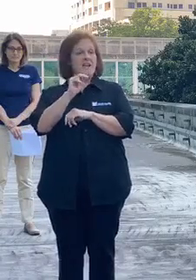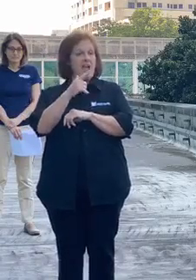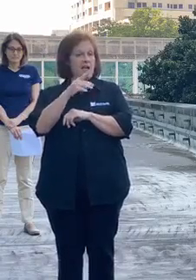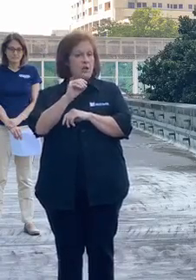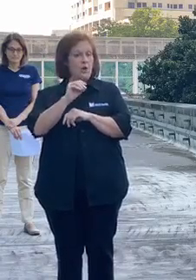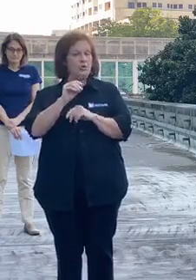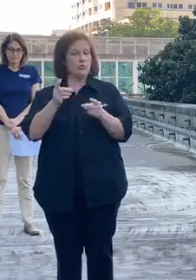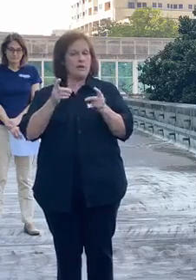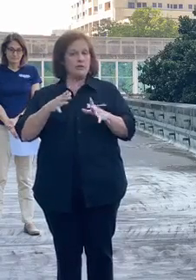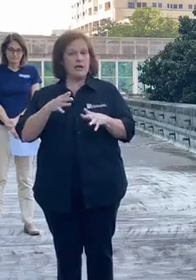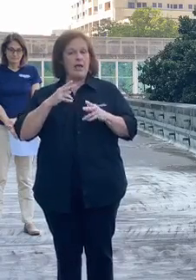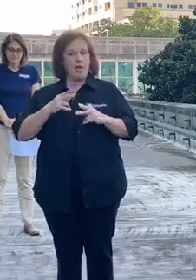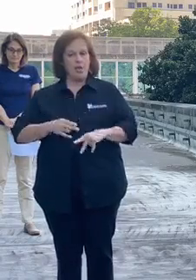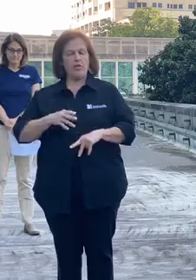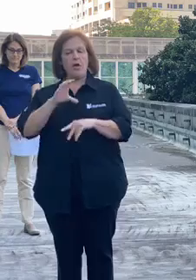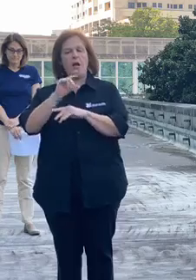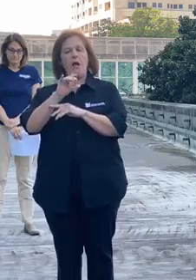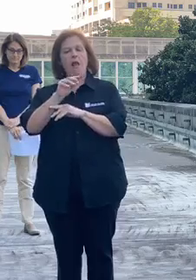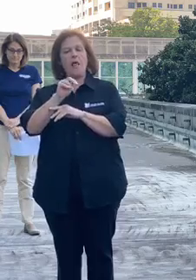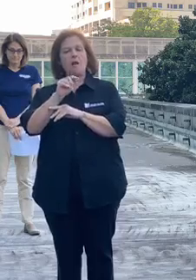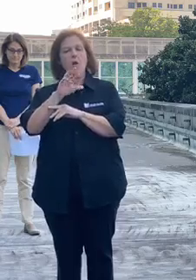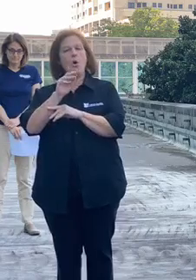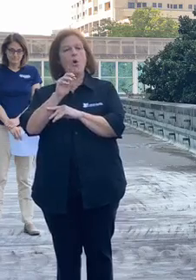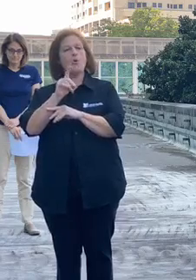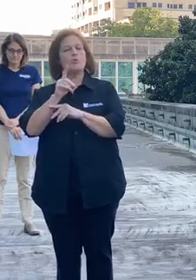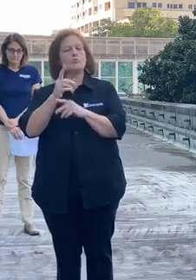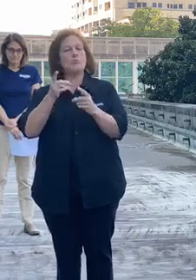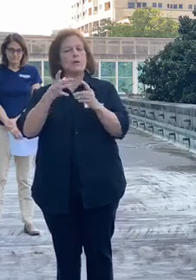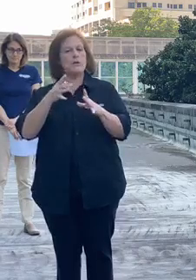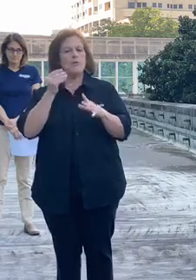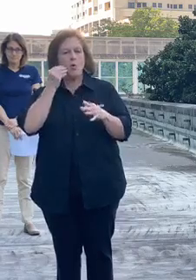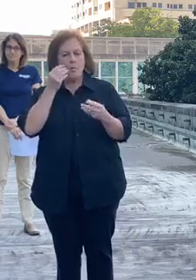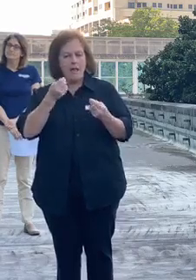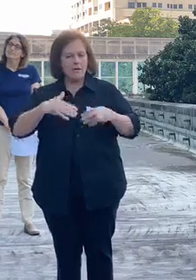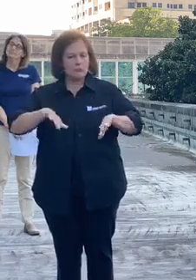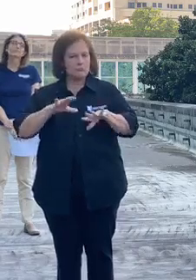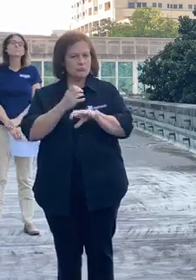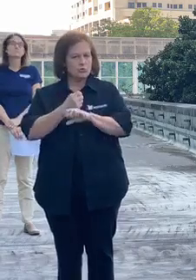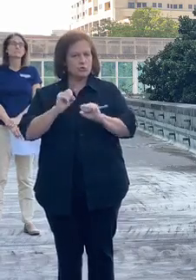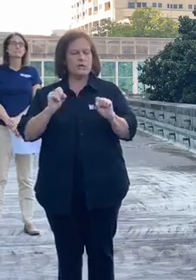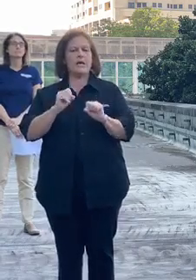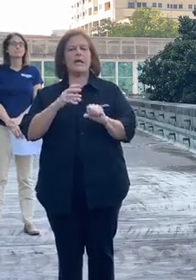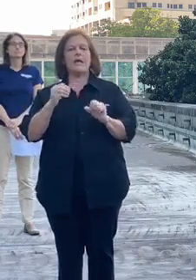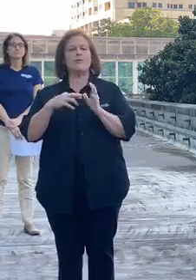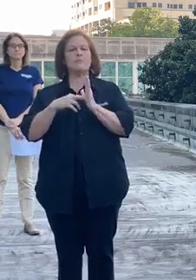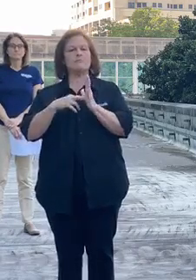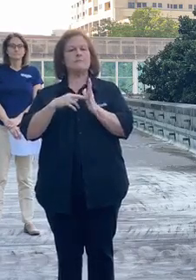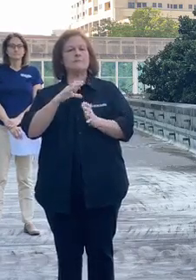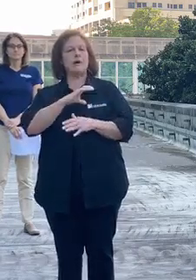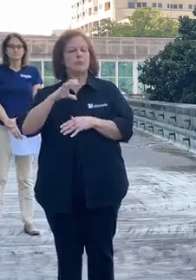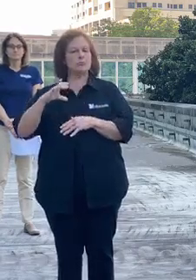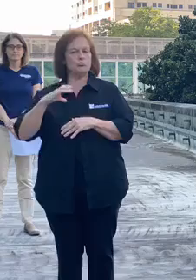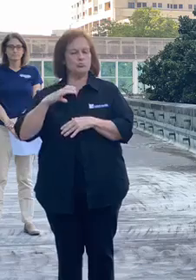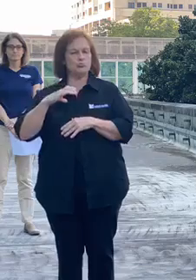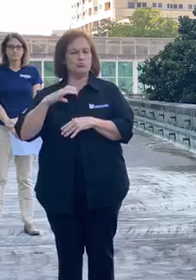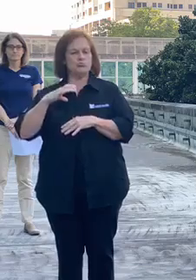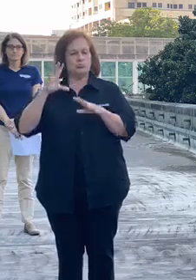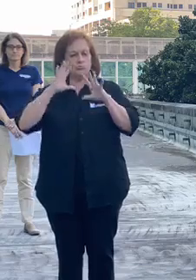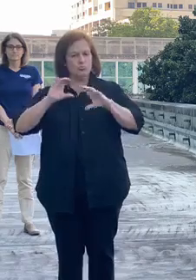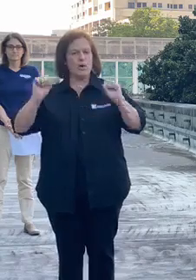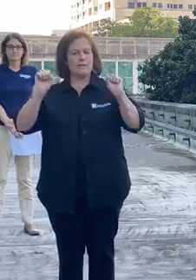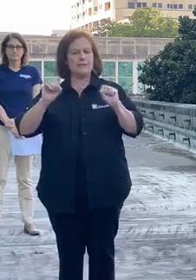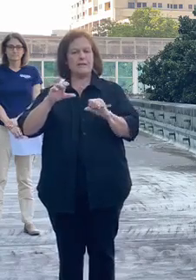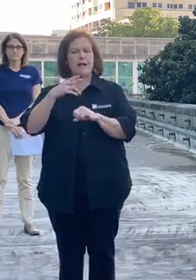Health. We have Colin Arnold, who is our Director of Homeland Security, and representing our New Orleans City Council is our Council